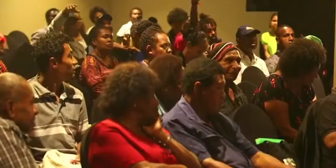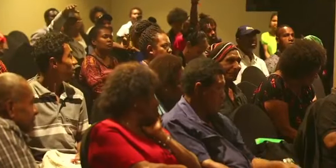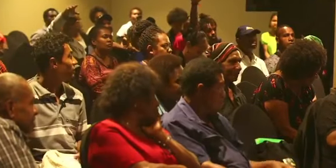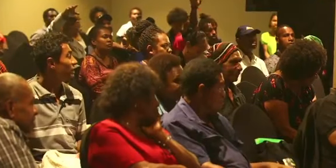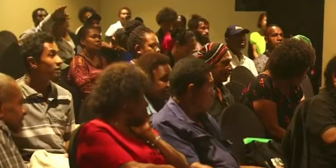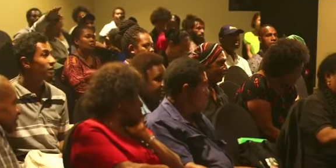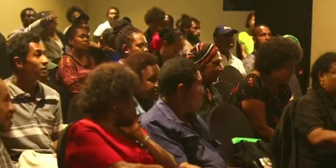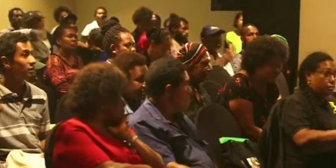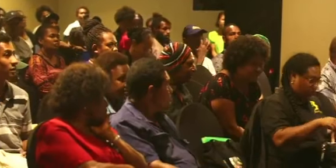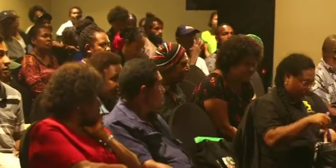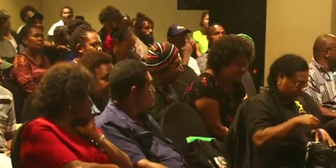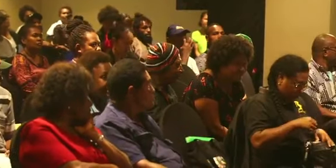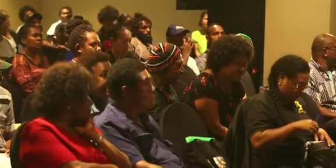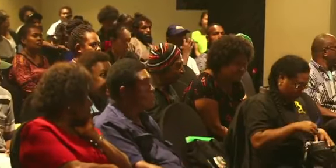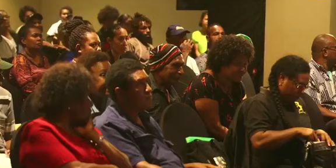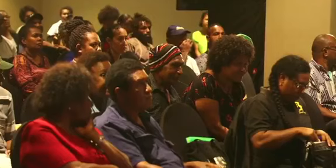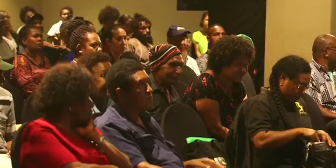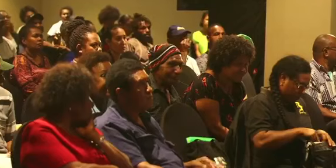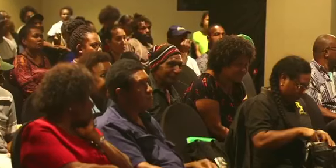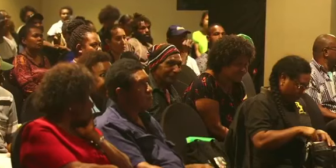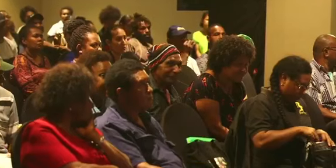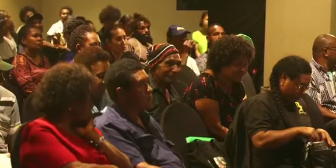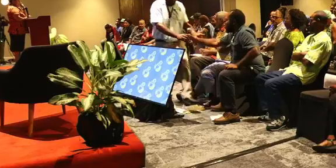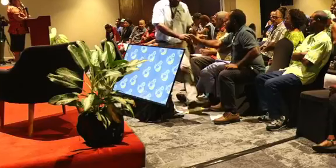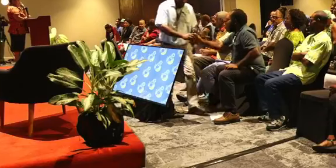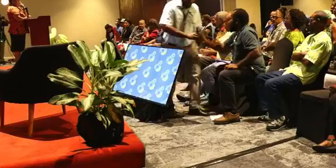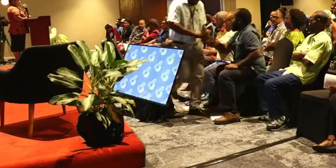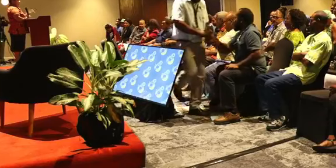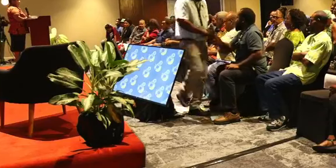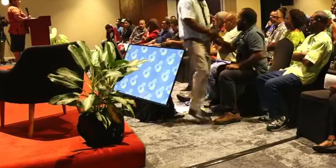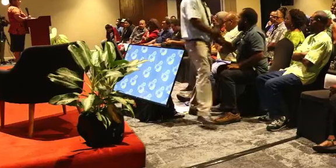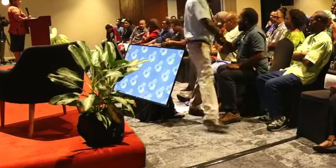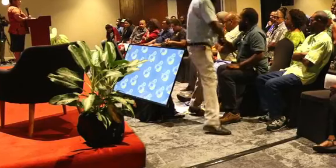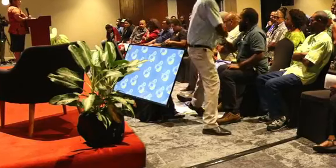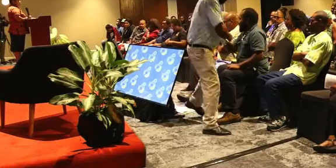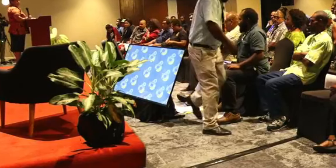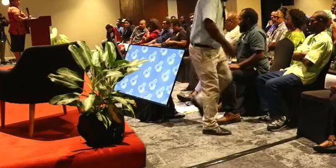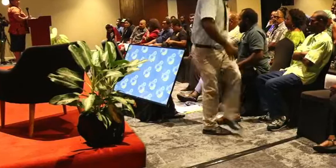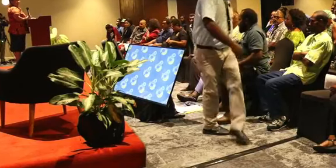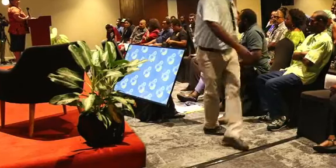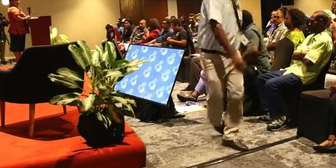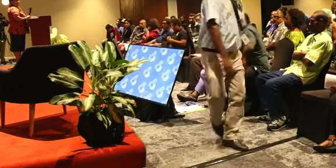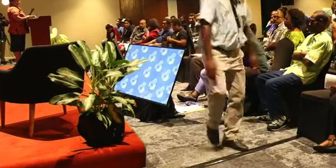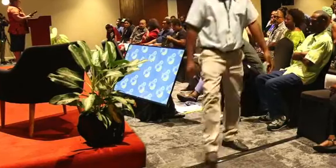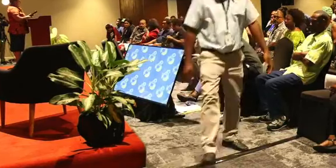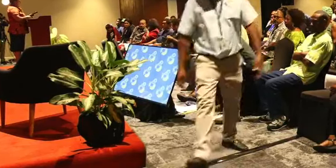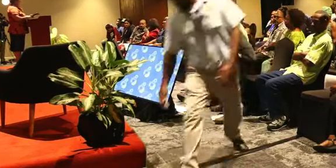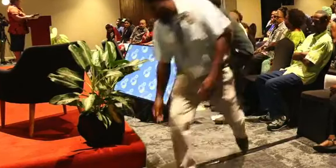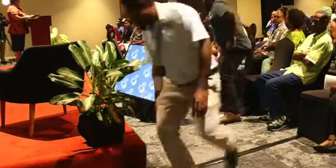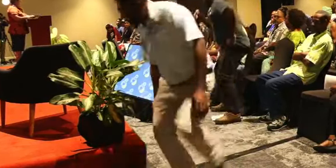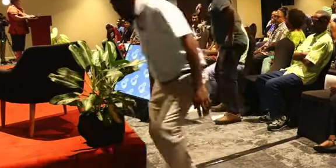You can up. All right, Lo, wait till like after 4, because I'm 4 o'clock, so.